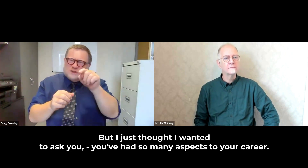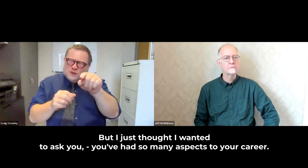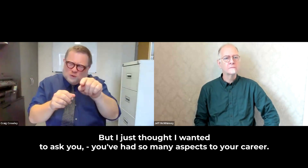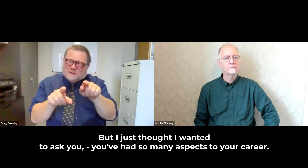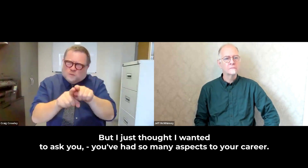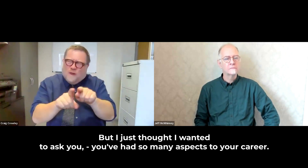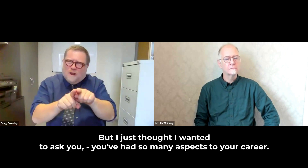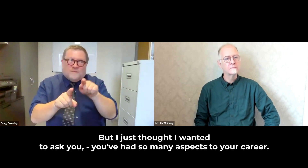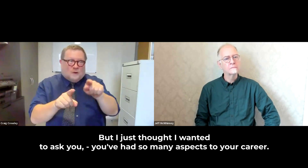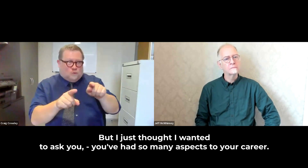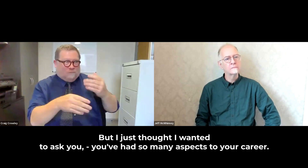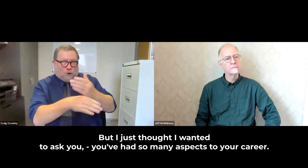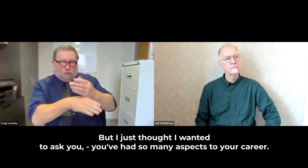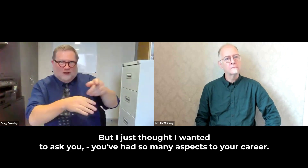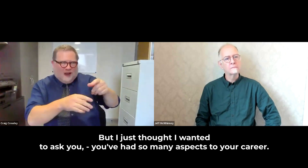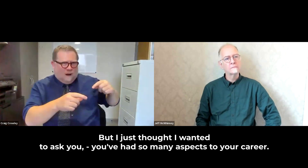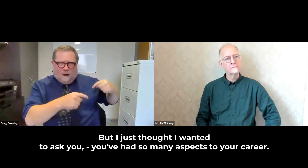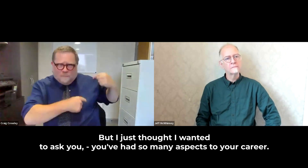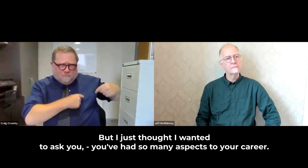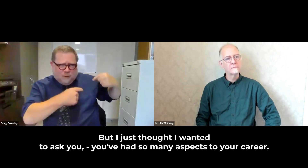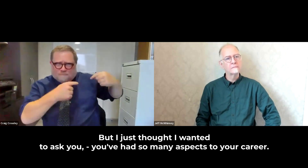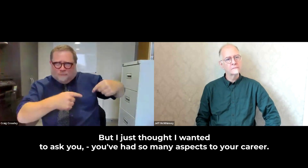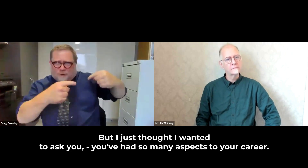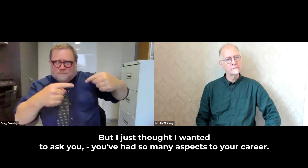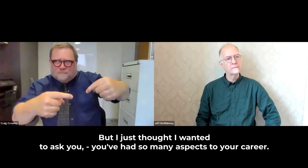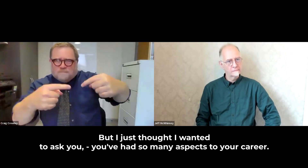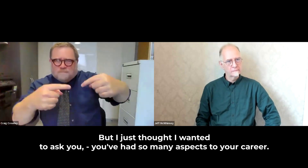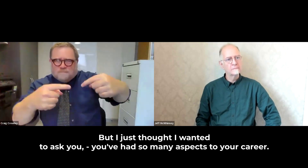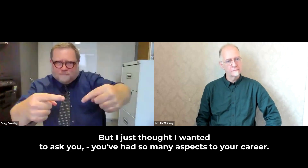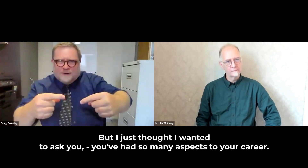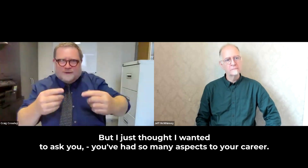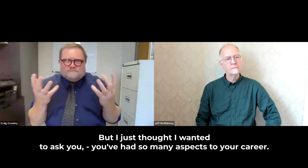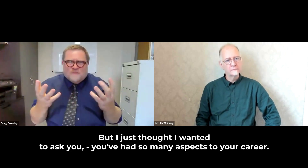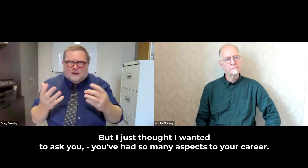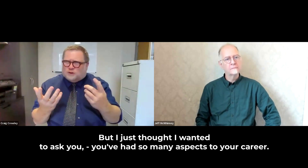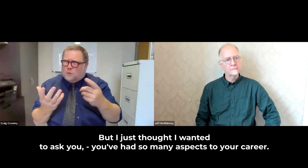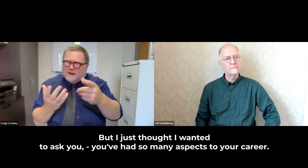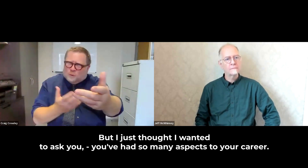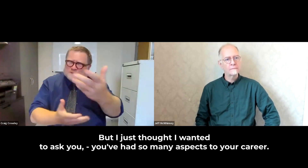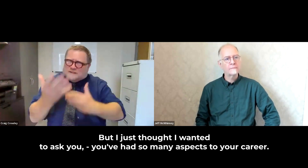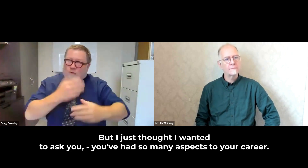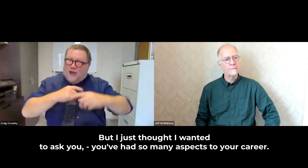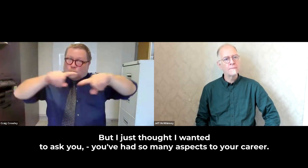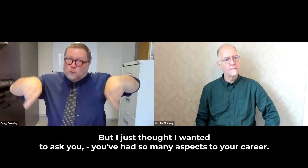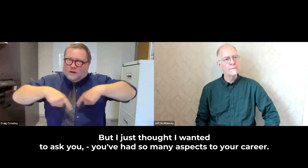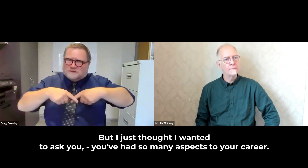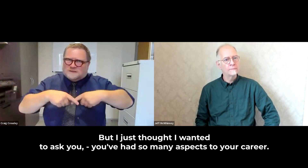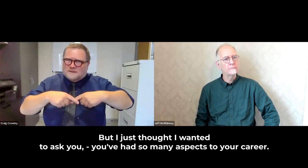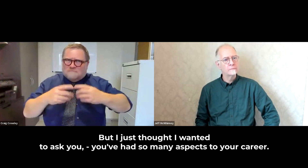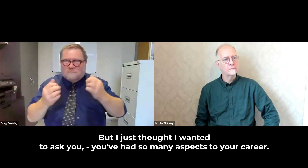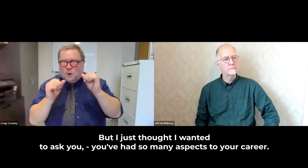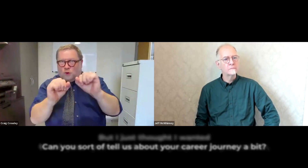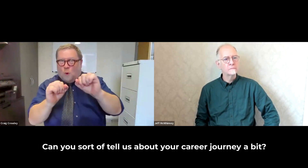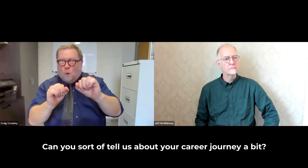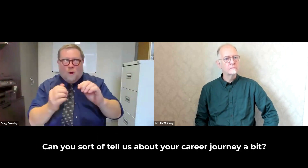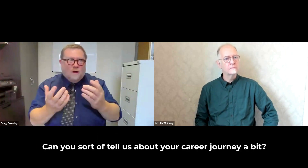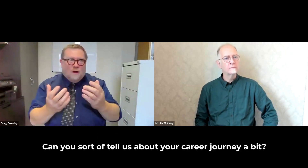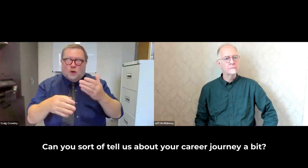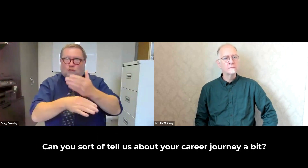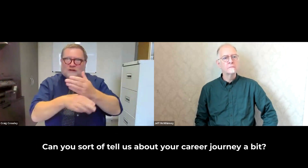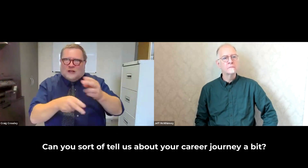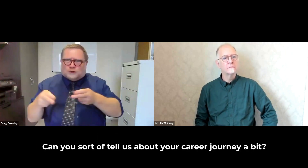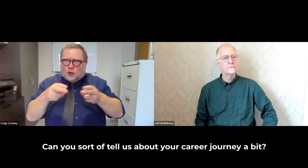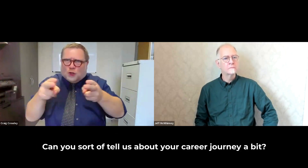but I just thought I wanted to ask you, you've had so many aspects to your career. Can